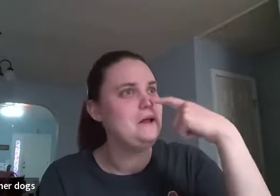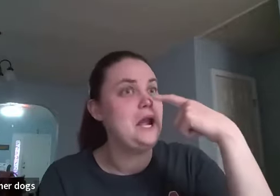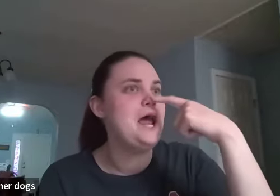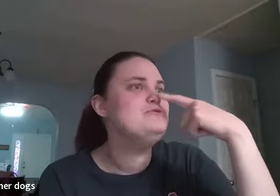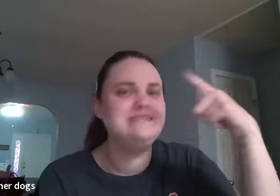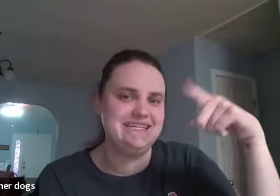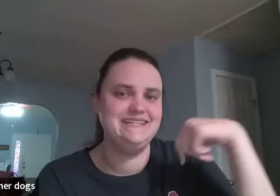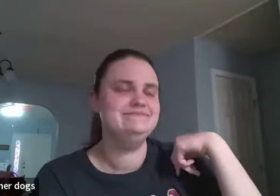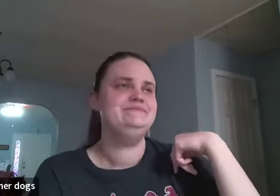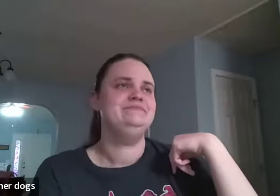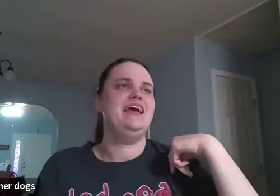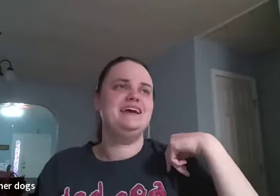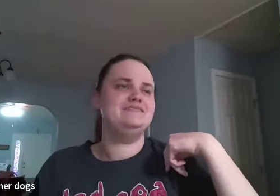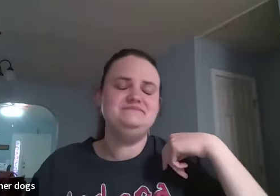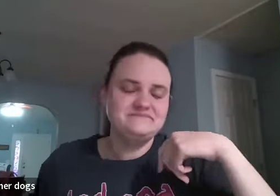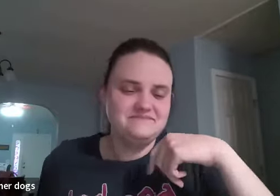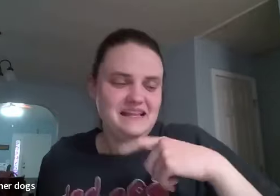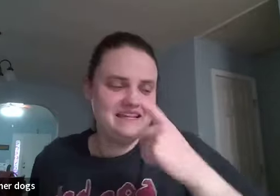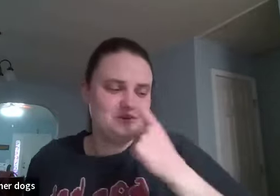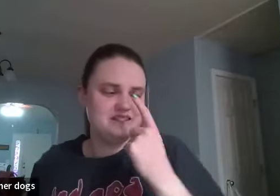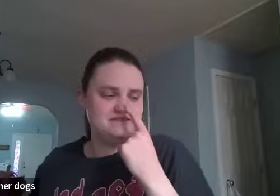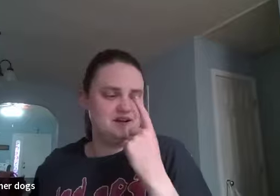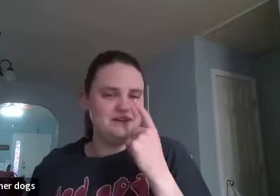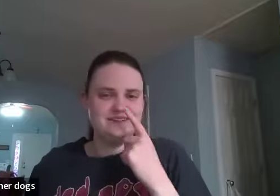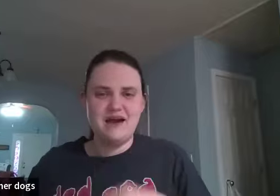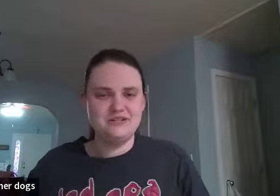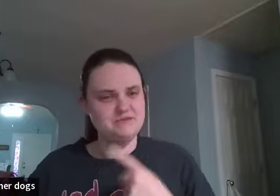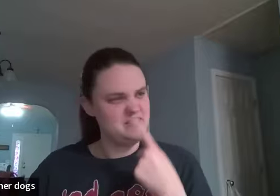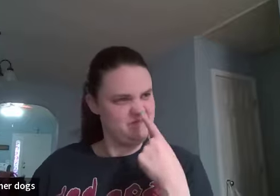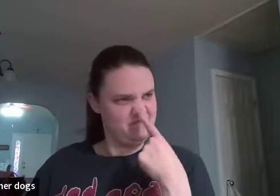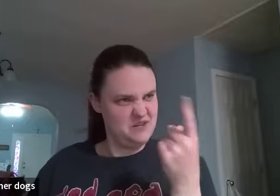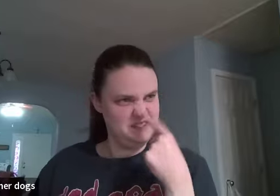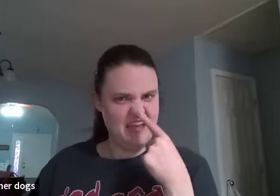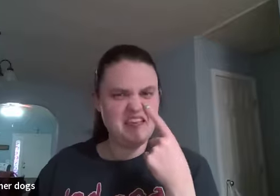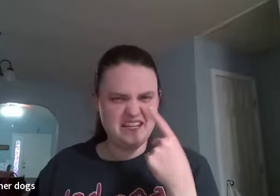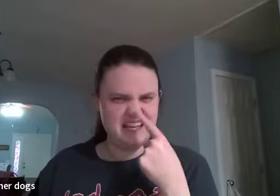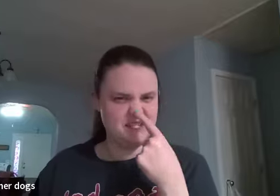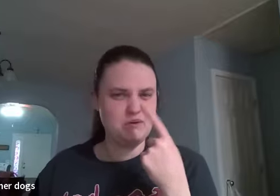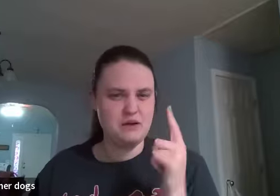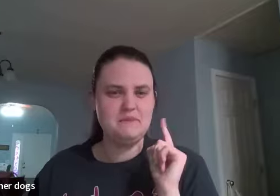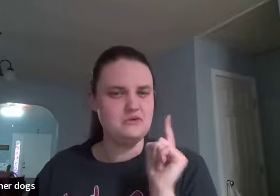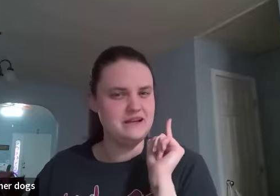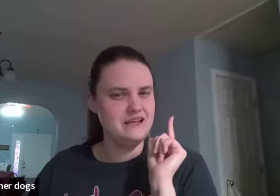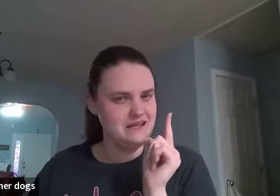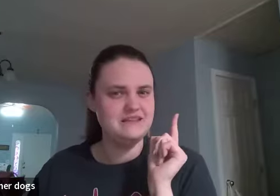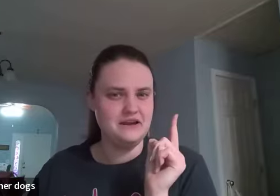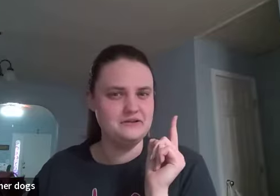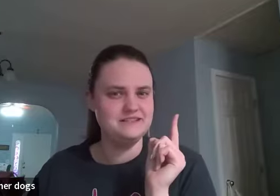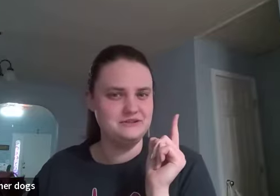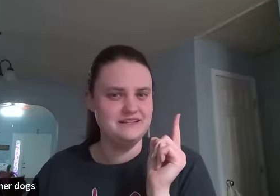are nosy. And it's always a fun one with that one, just be like, nosy. I think I signed this one probably more than anything else during the